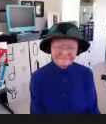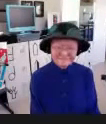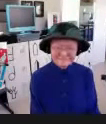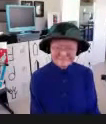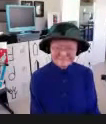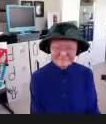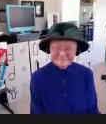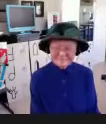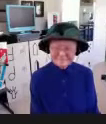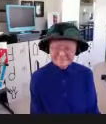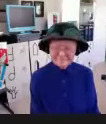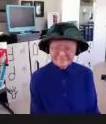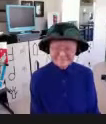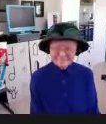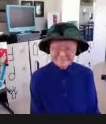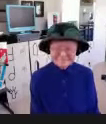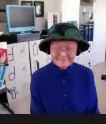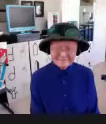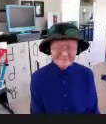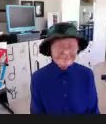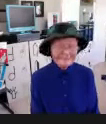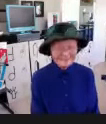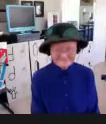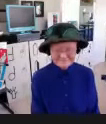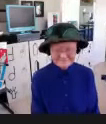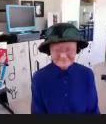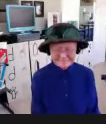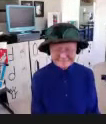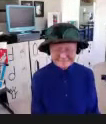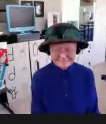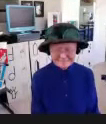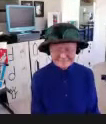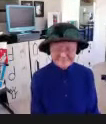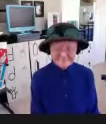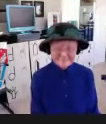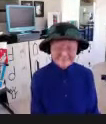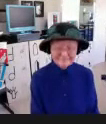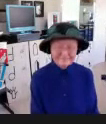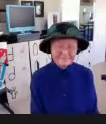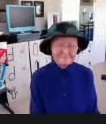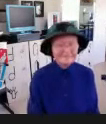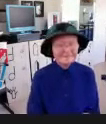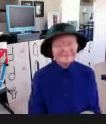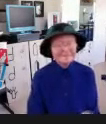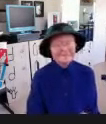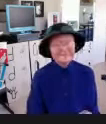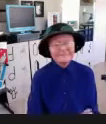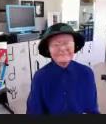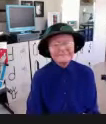Okay, in the Venezuelan one, we have, let's take a look at 36.